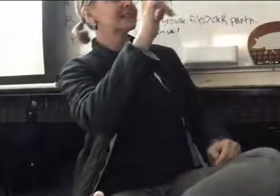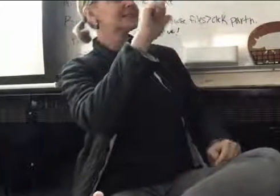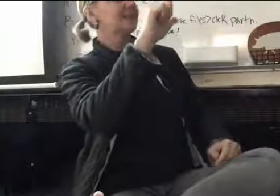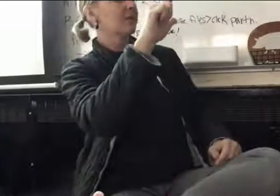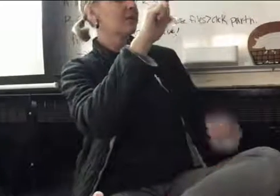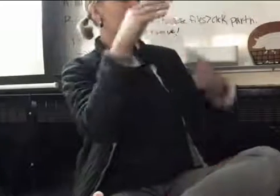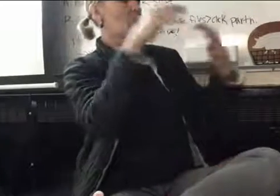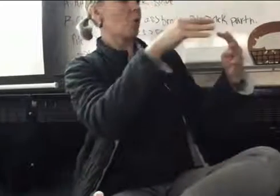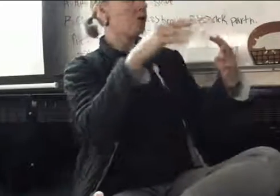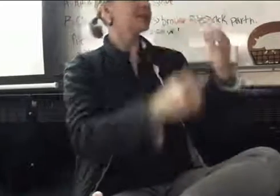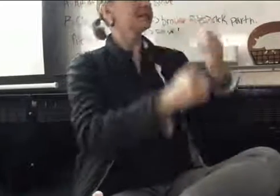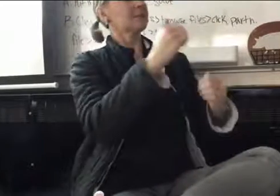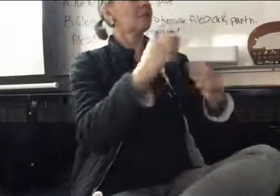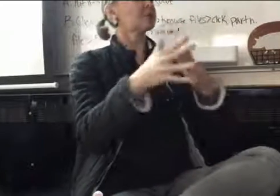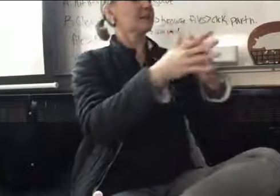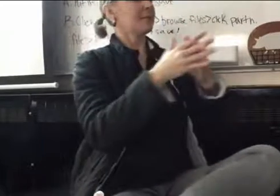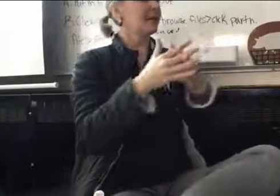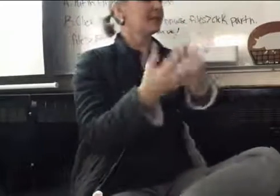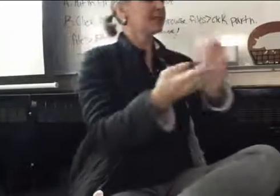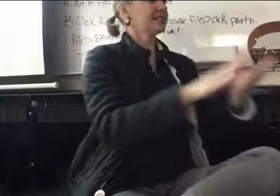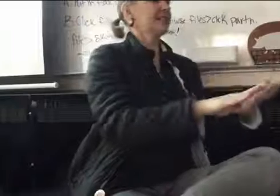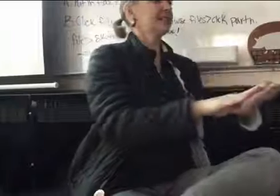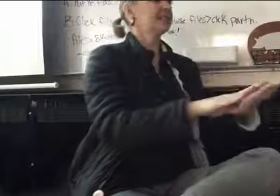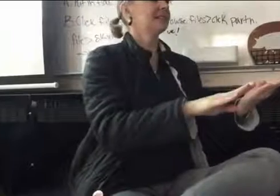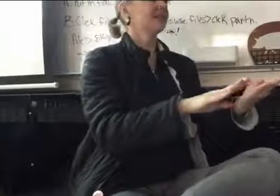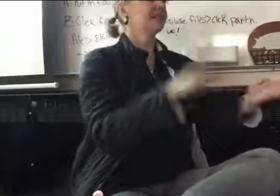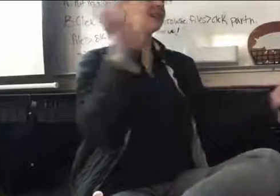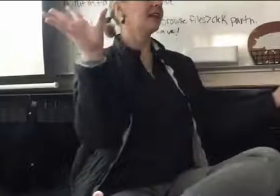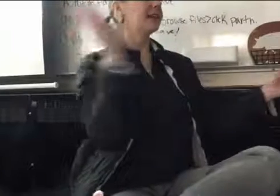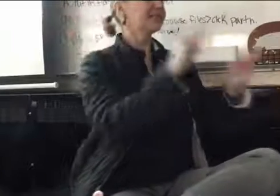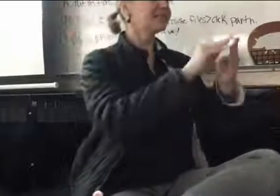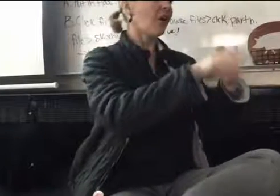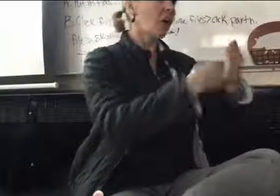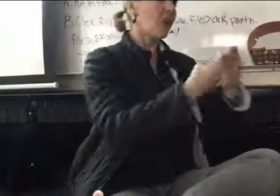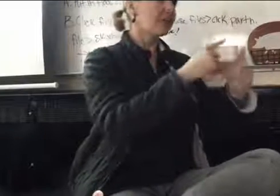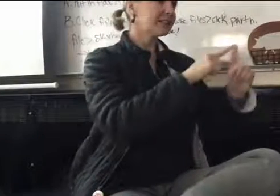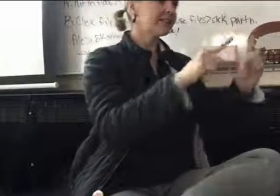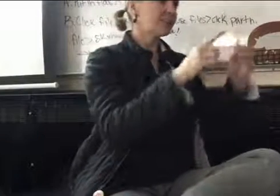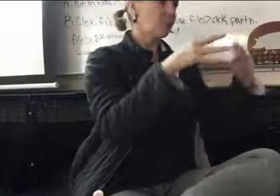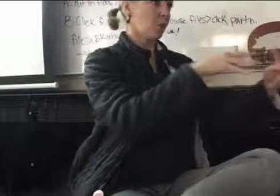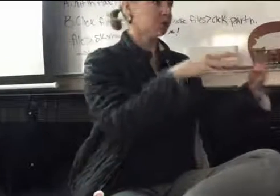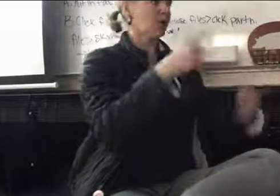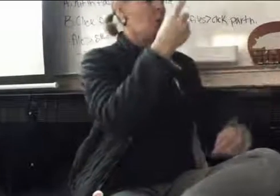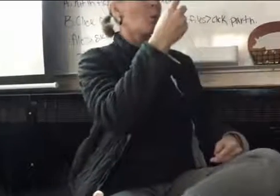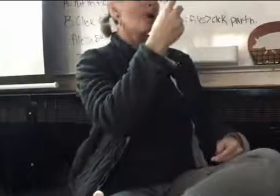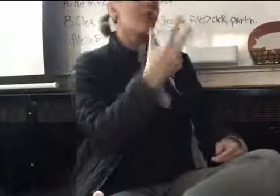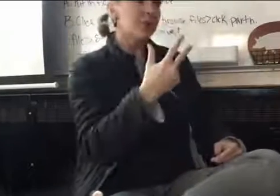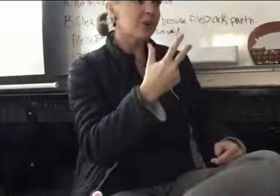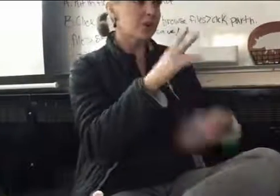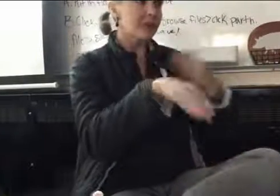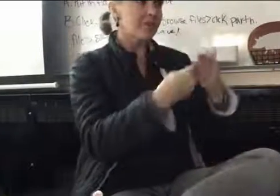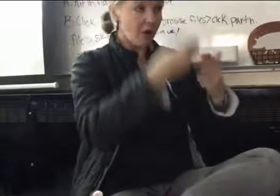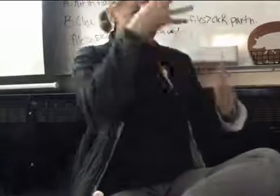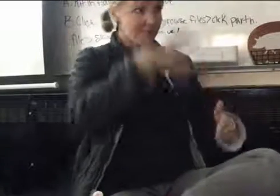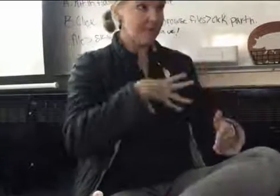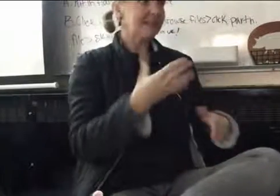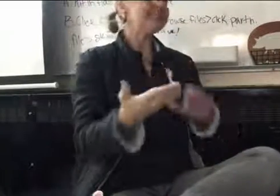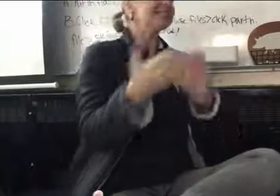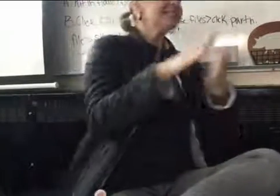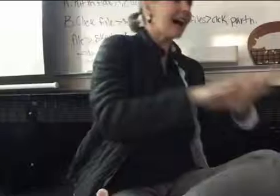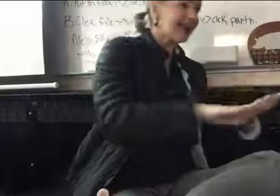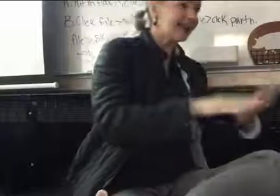most amount of American dead. And that's over all the different wars. Almost a third of the male population dies during the Civil